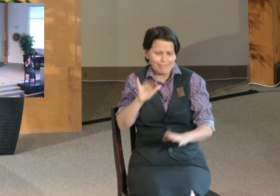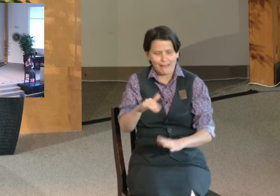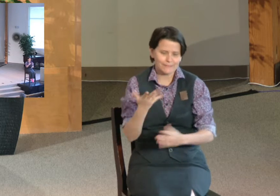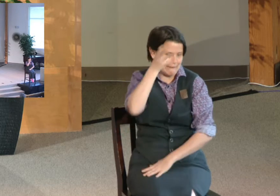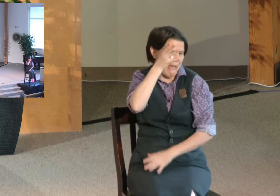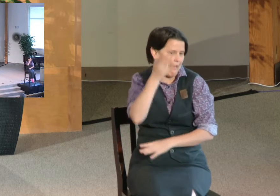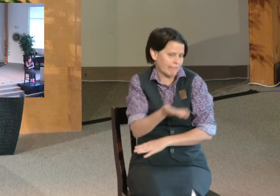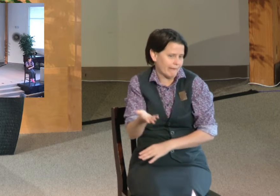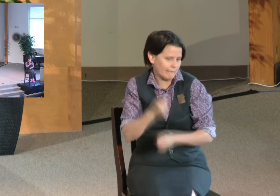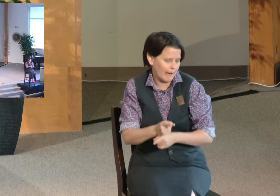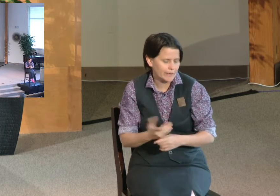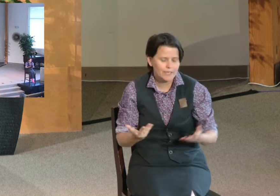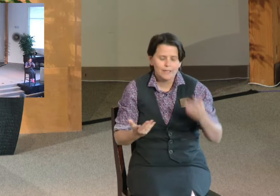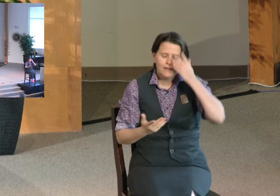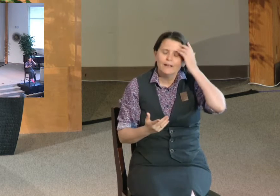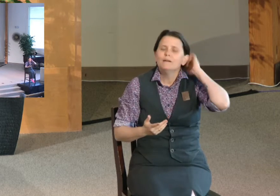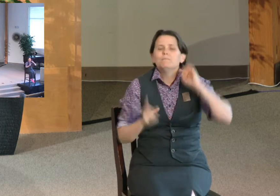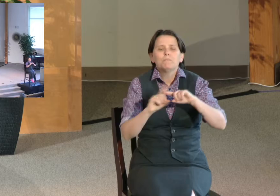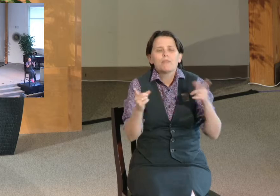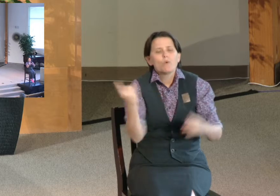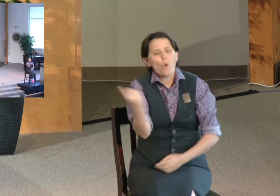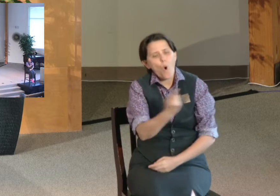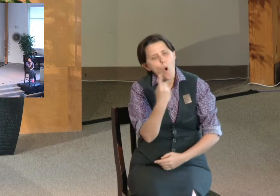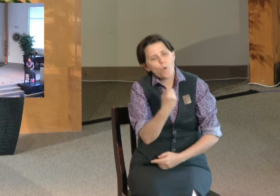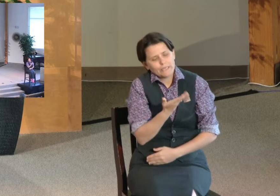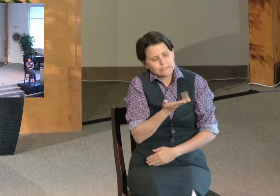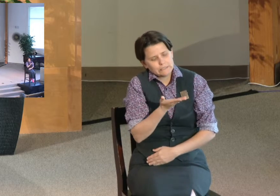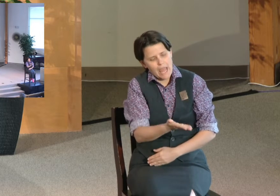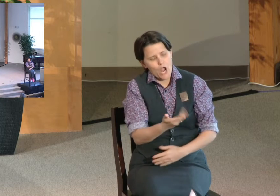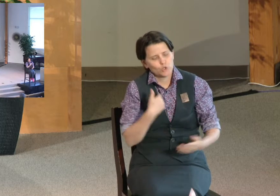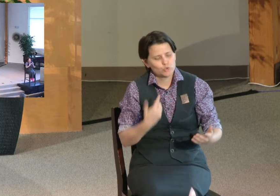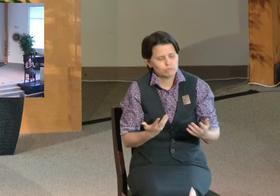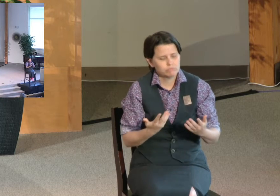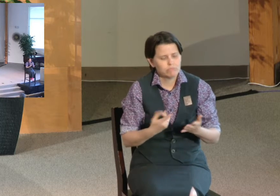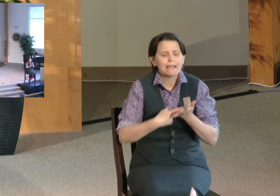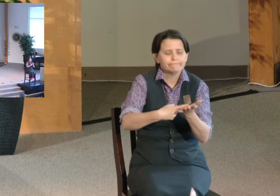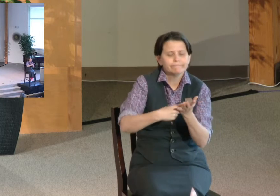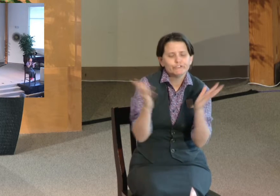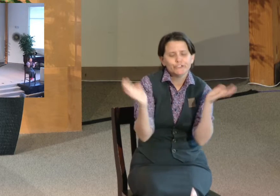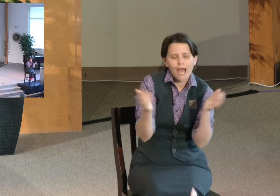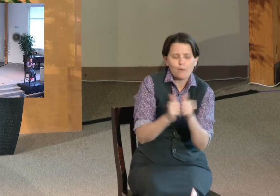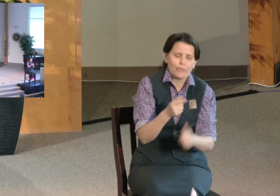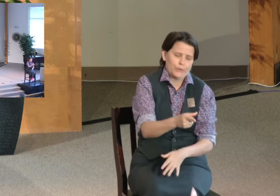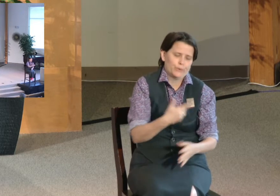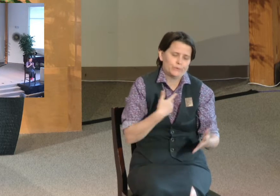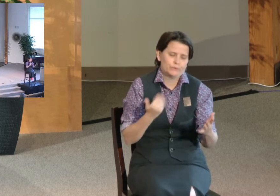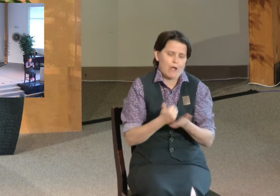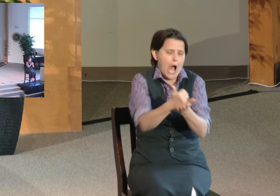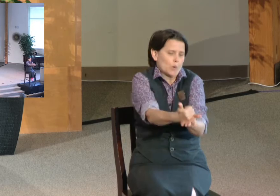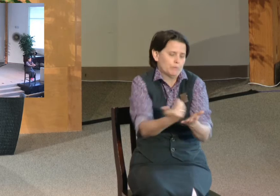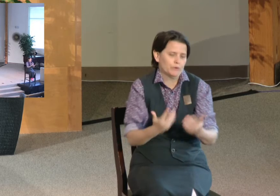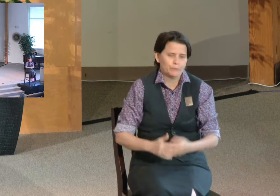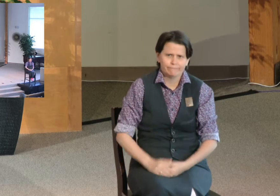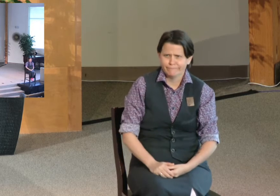to help you handle whatever situation you were dealing with. So as I mentioned on Mother's Day,